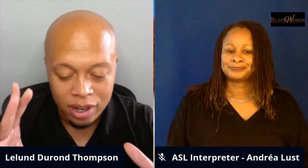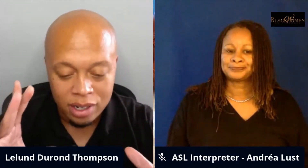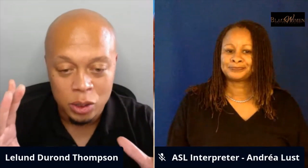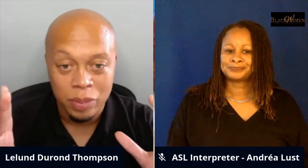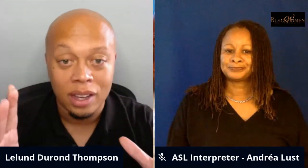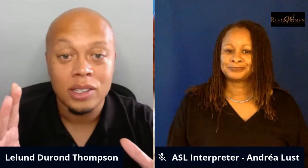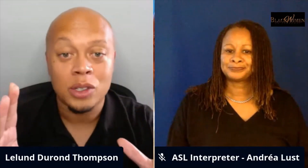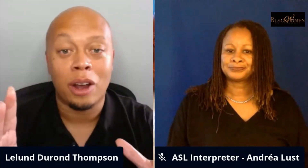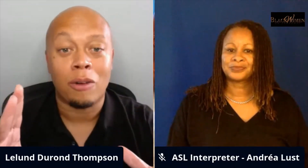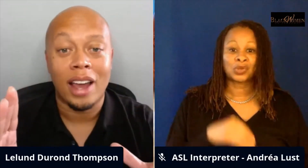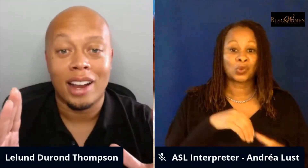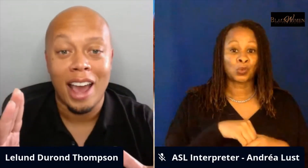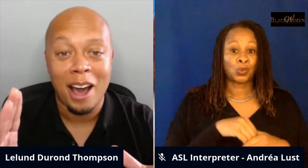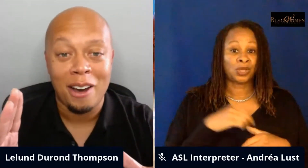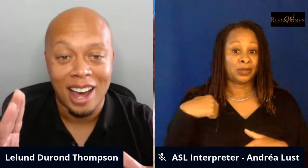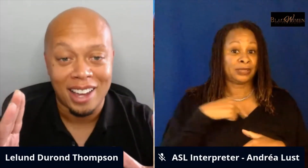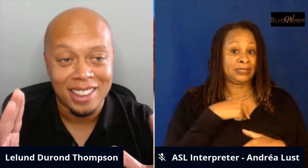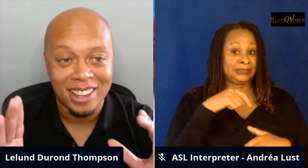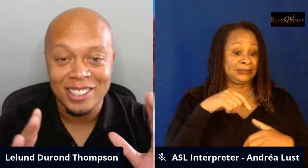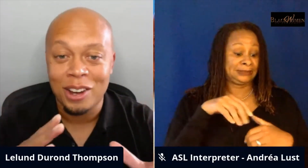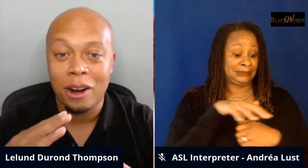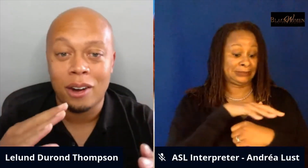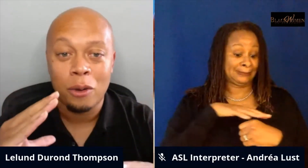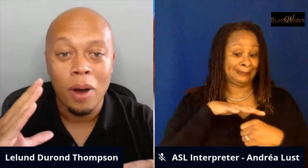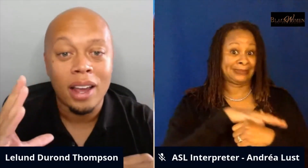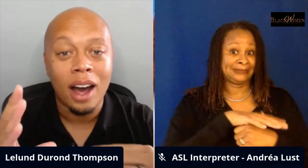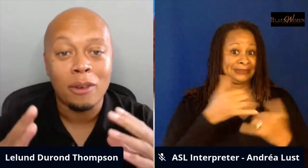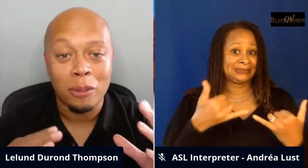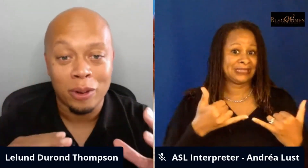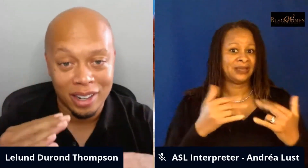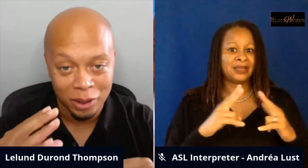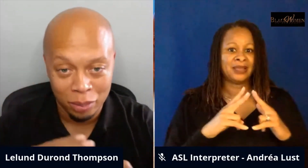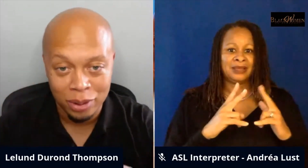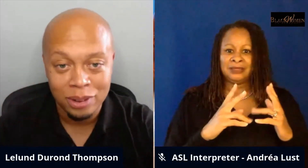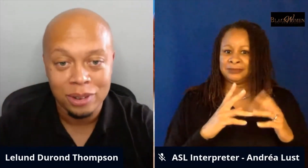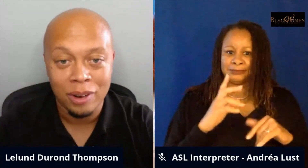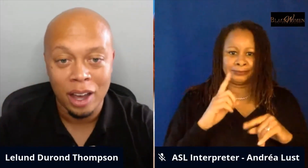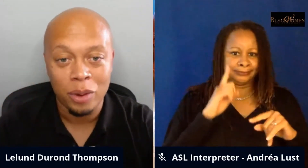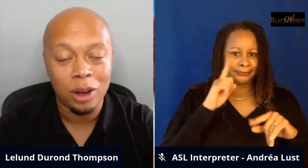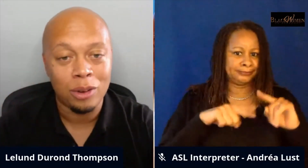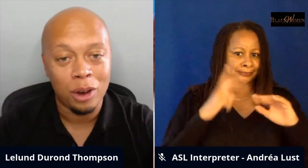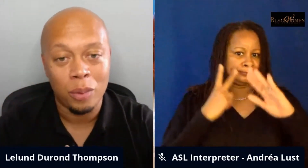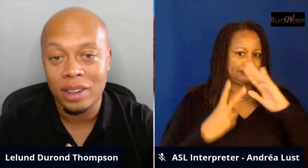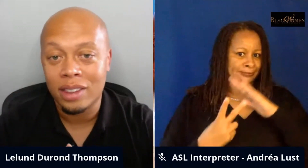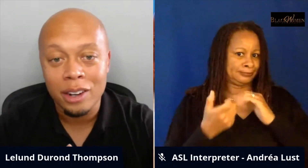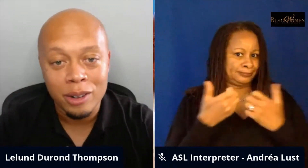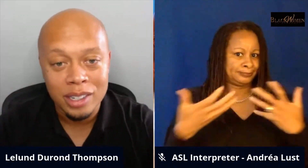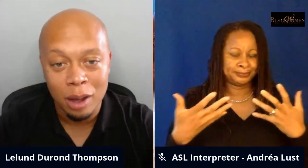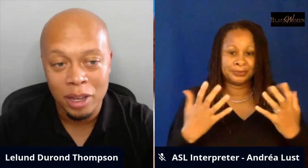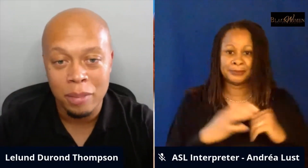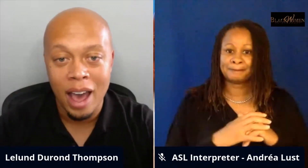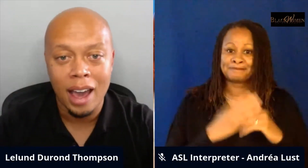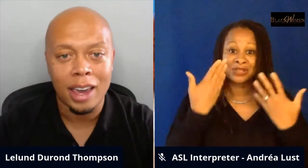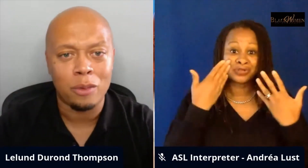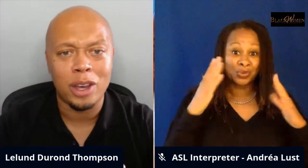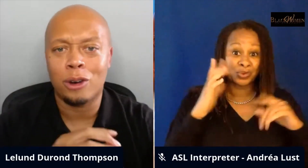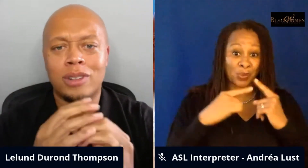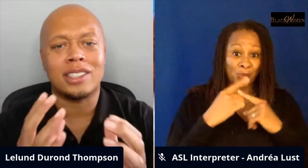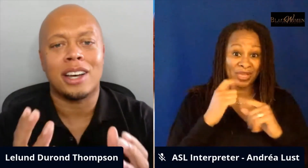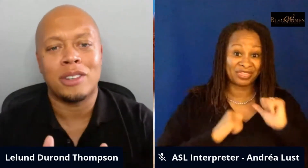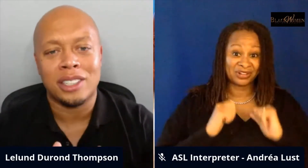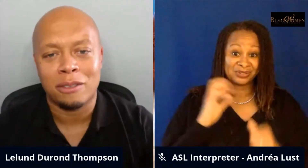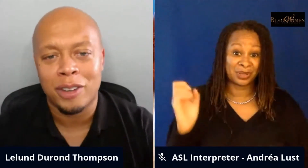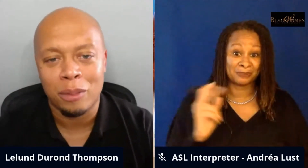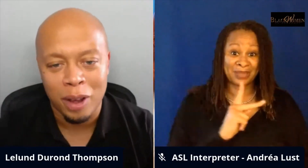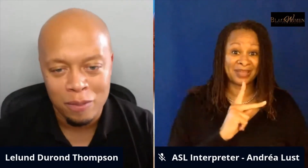We're in a space where right now, like, things are quite unpredictable, right? We don't know when theater is coming back, and we hope